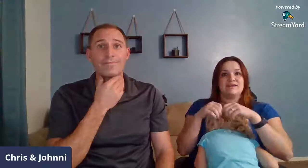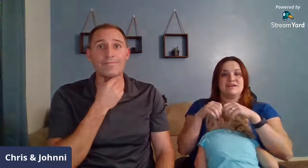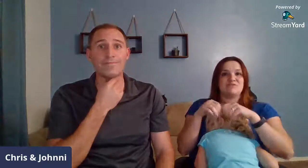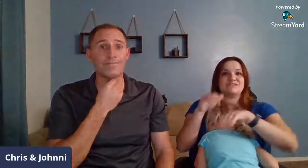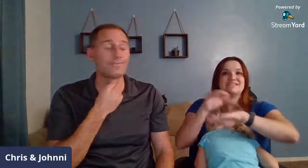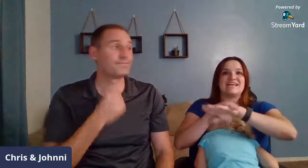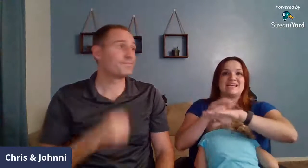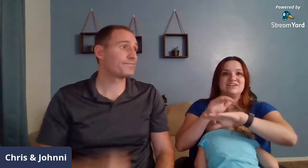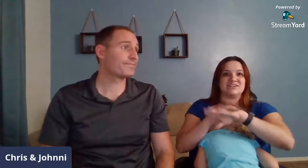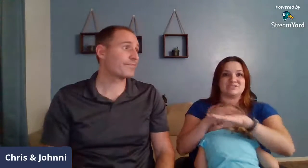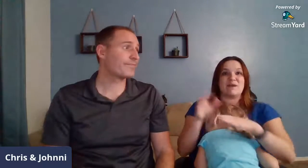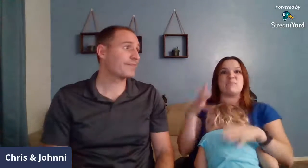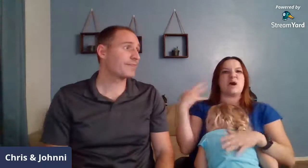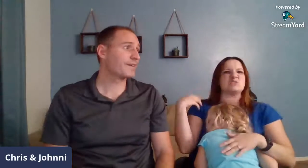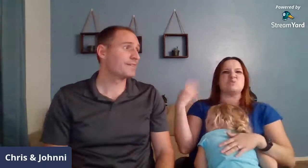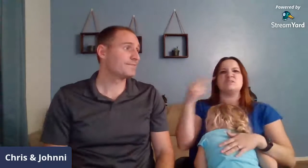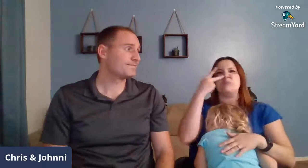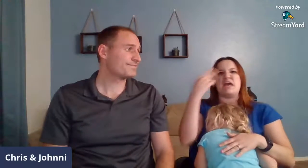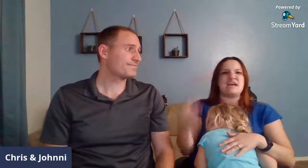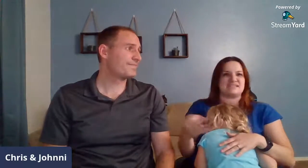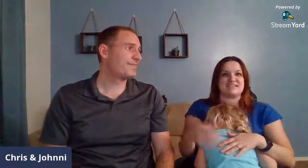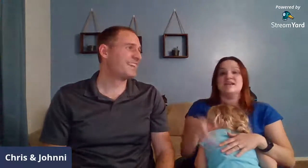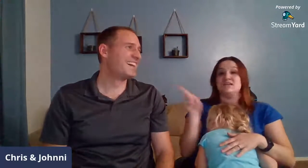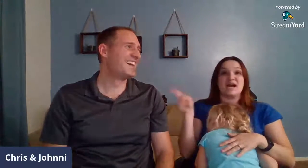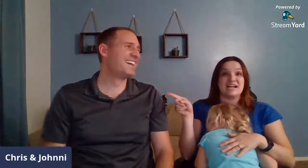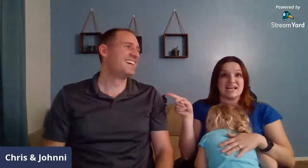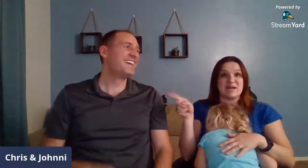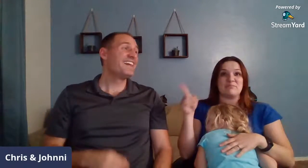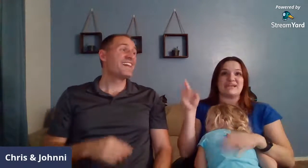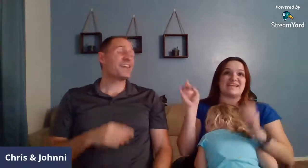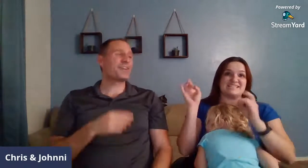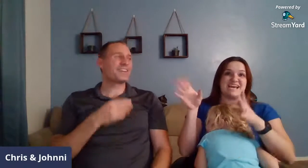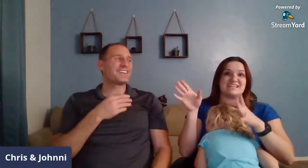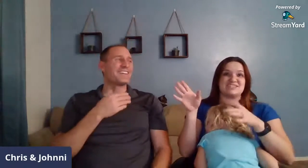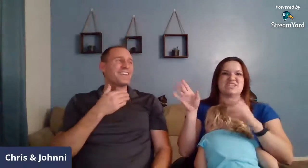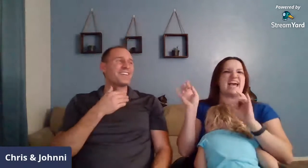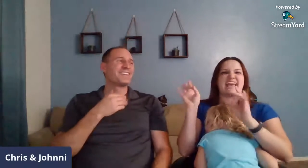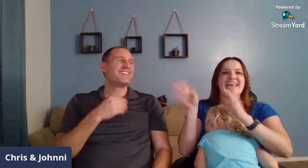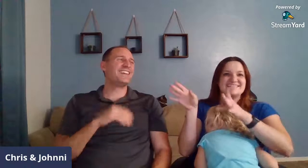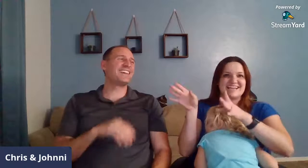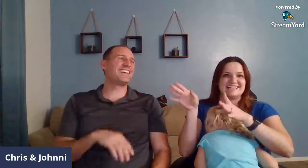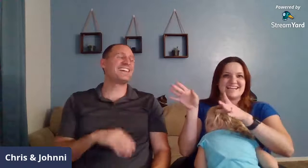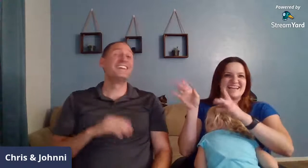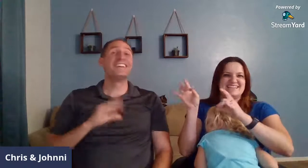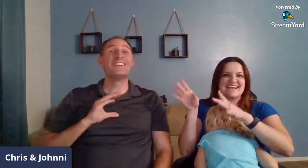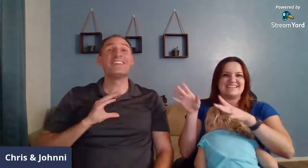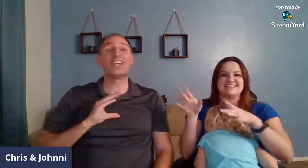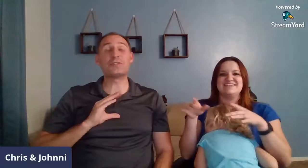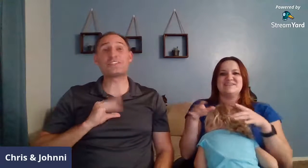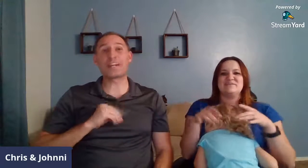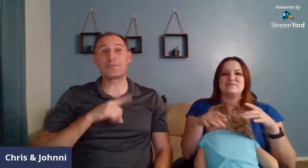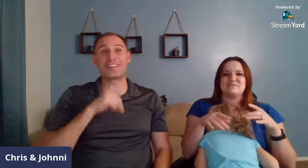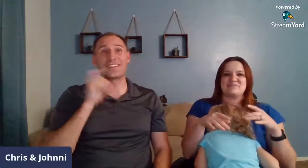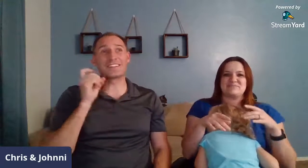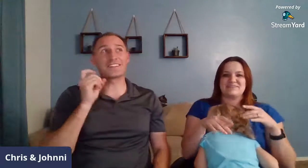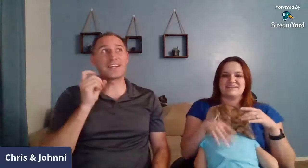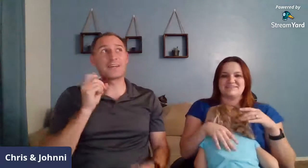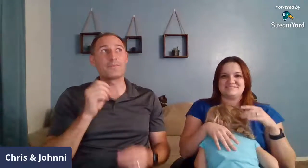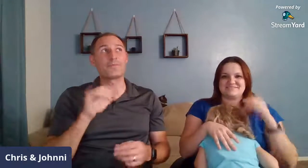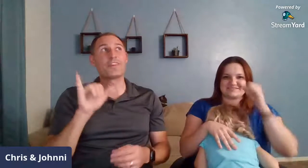It wasn't English. My boss was pissed, not at him, but at that test. She hates that test. It was sad because it